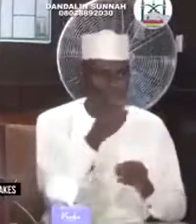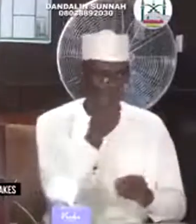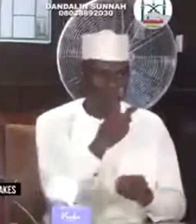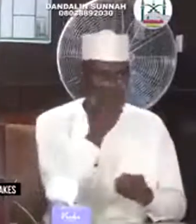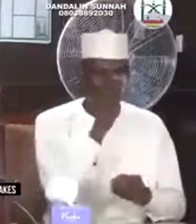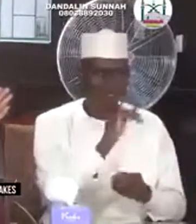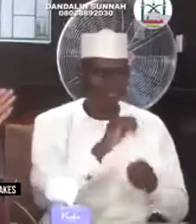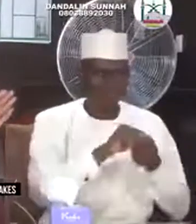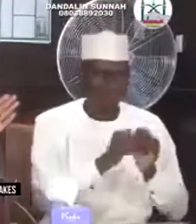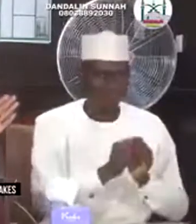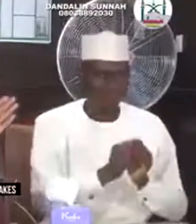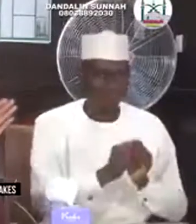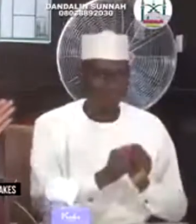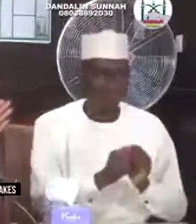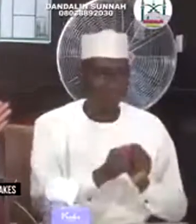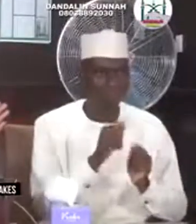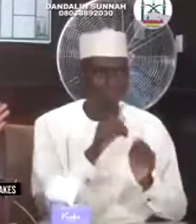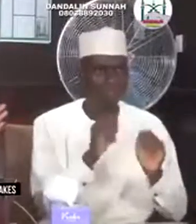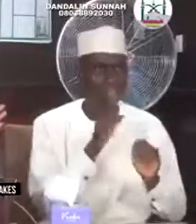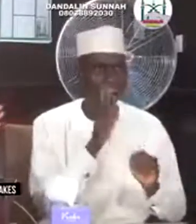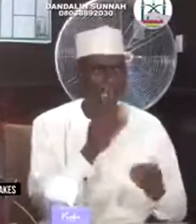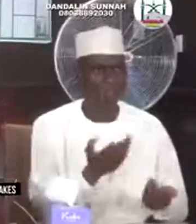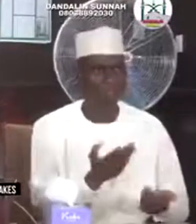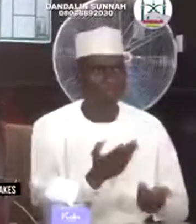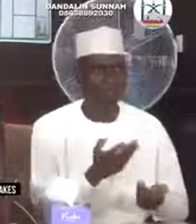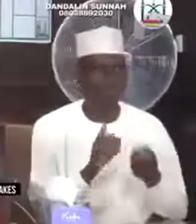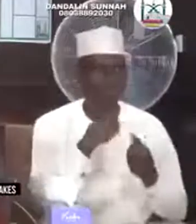the power, said, I don't want blood to be.